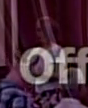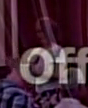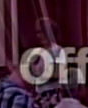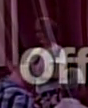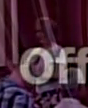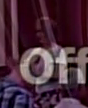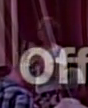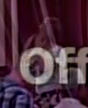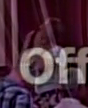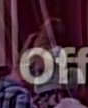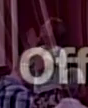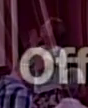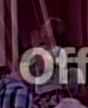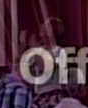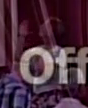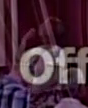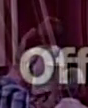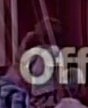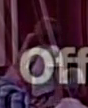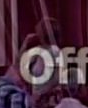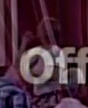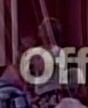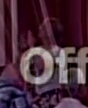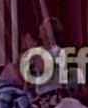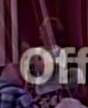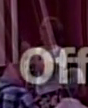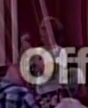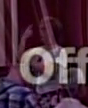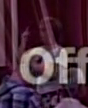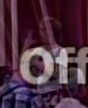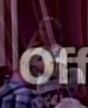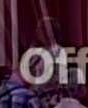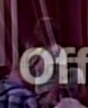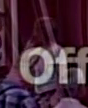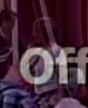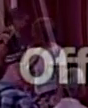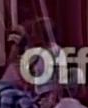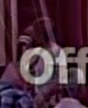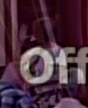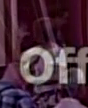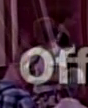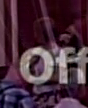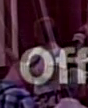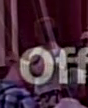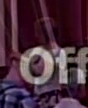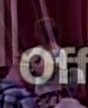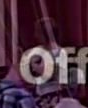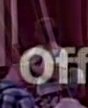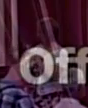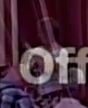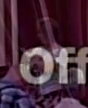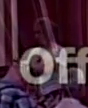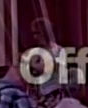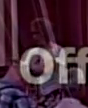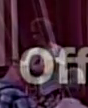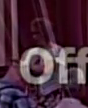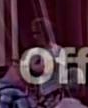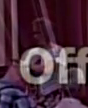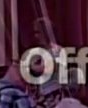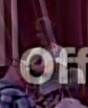Lord, for your precious word and for the experience of men like Paul who stood before